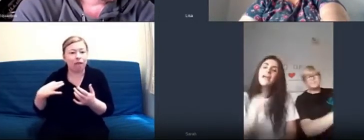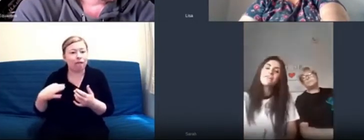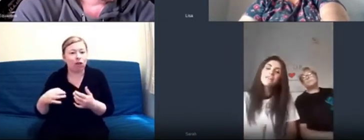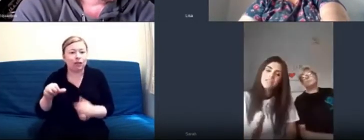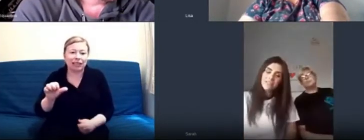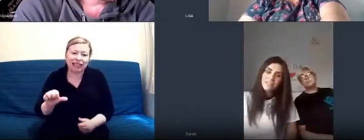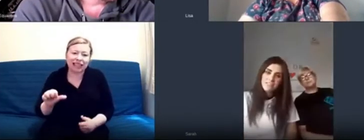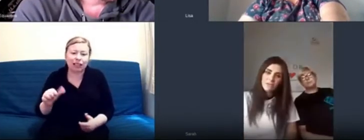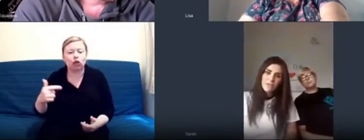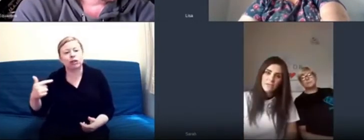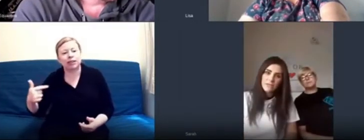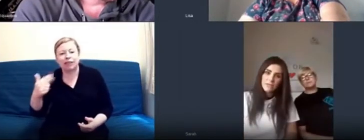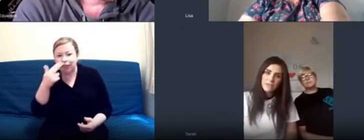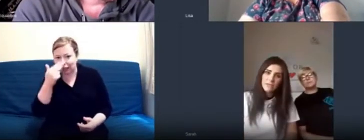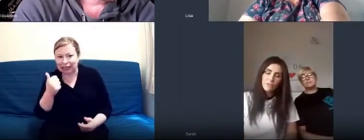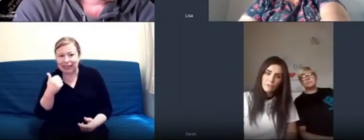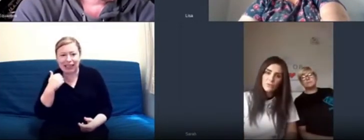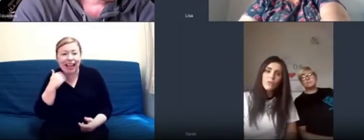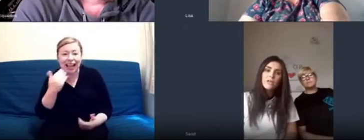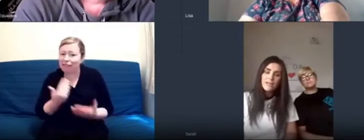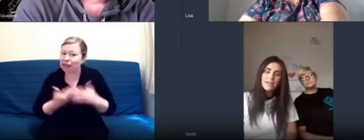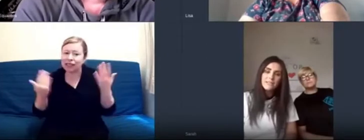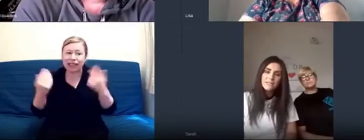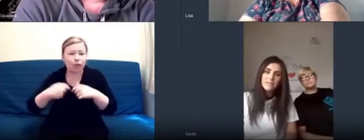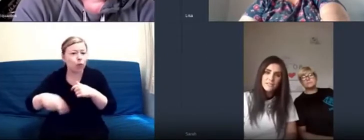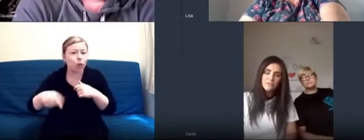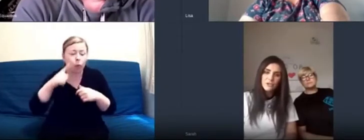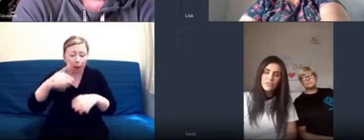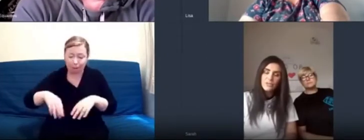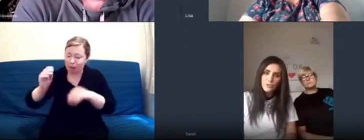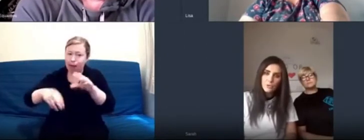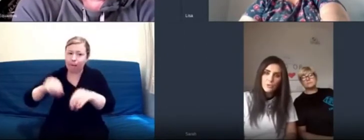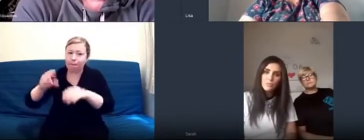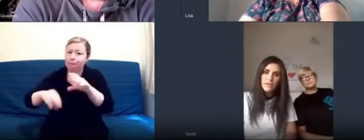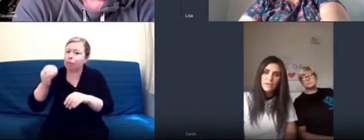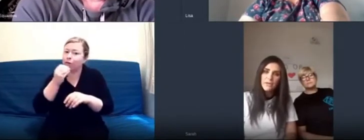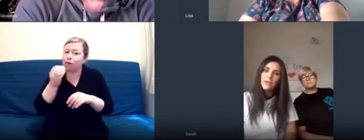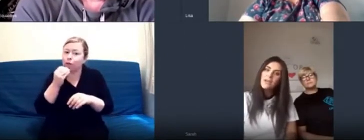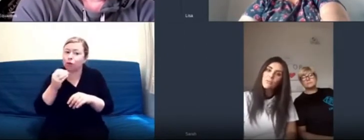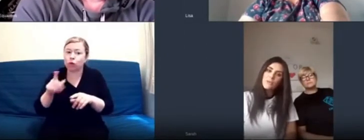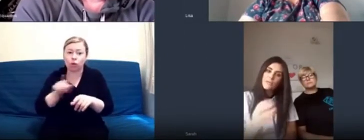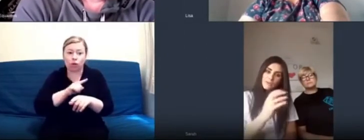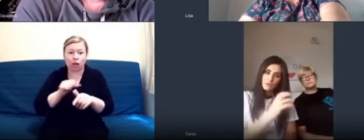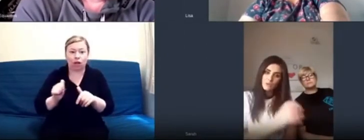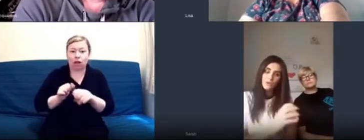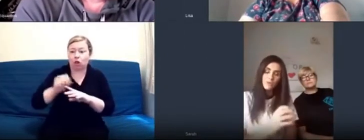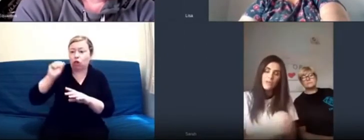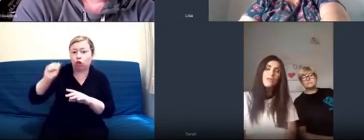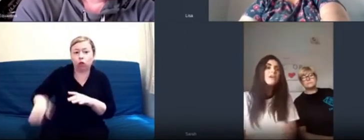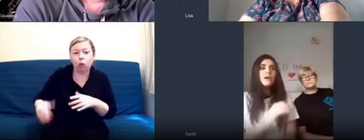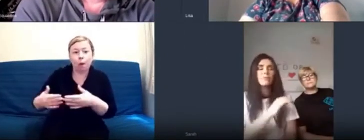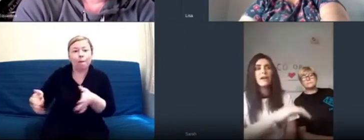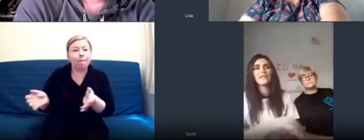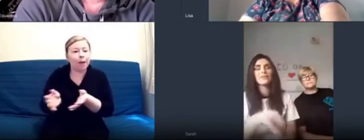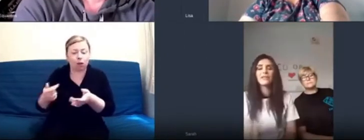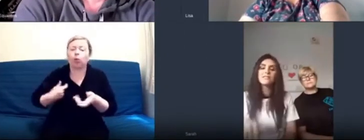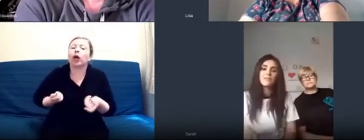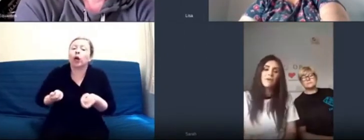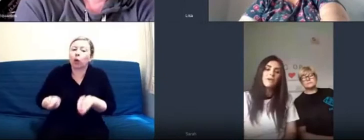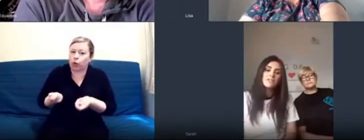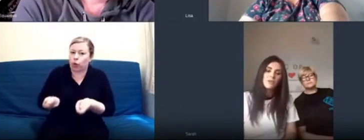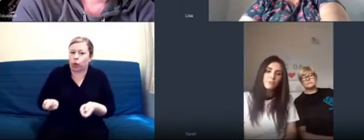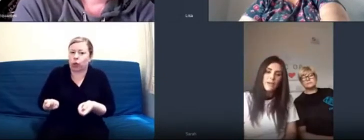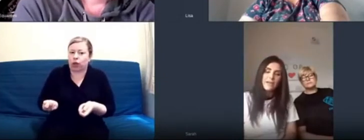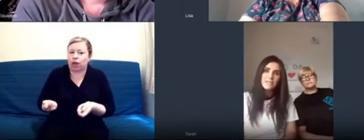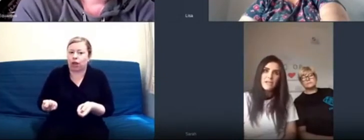6-7 nights. 7 days a week, we will go and collect this food that would go in the bin, and we cook with it, and we